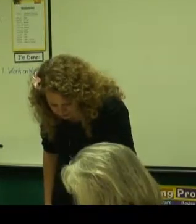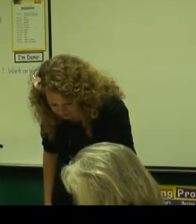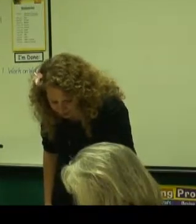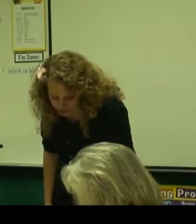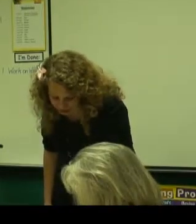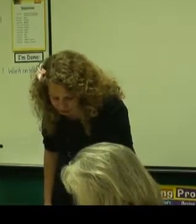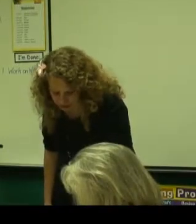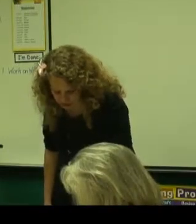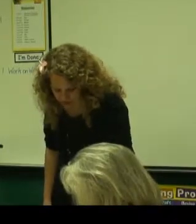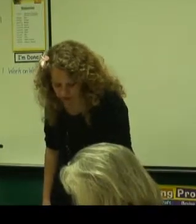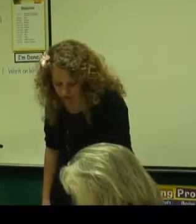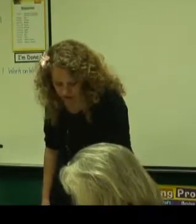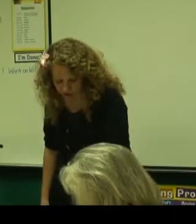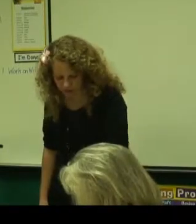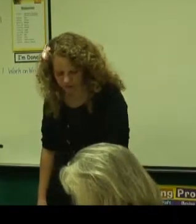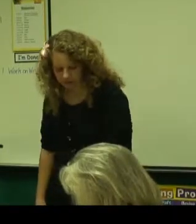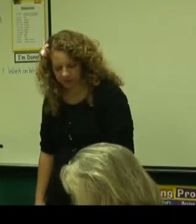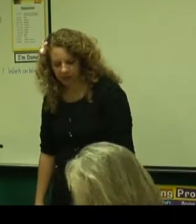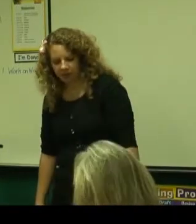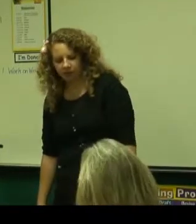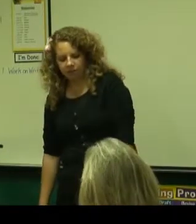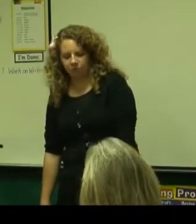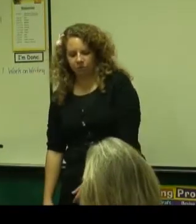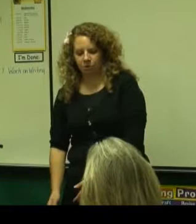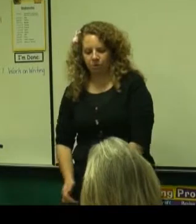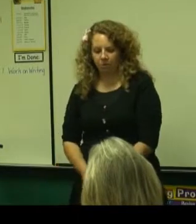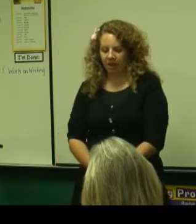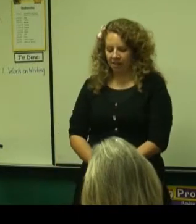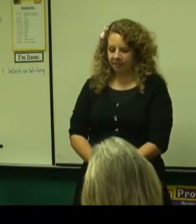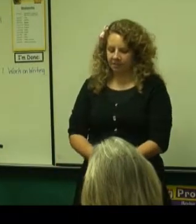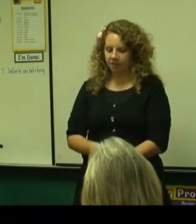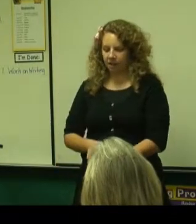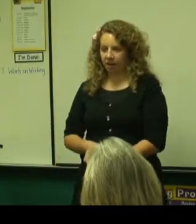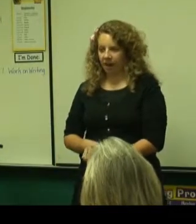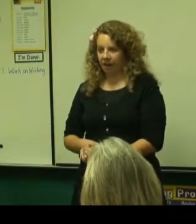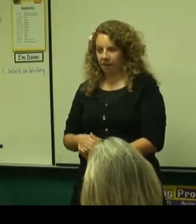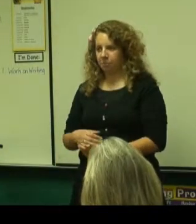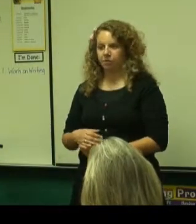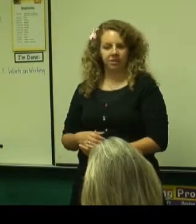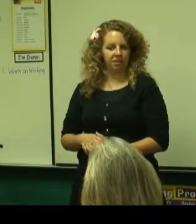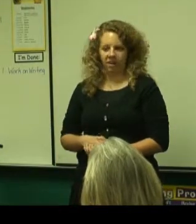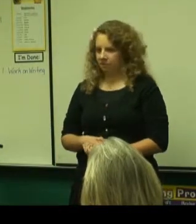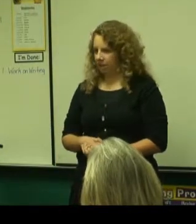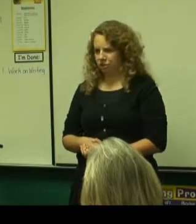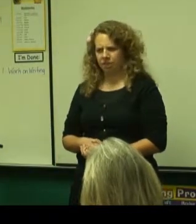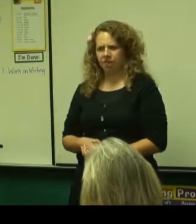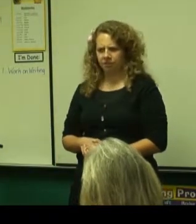make it I don't see the dog. Okay? So it would be I see dog I, but with the negative head shake in the